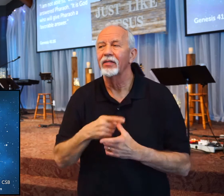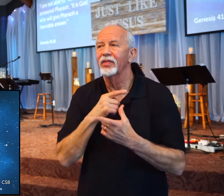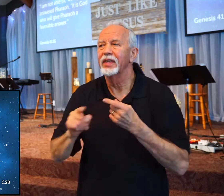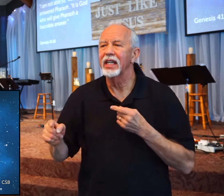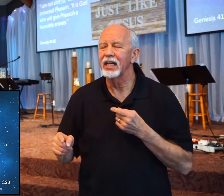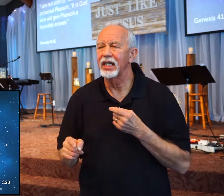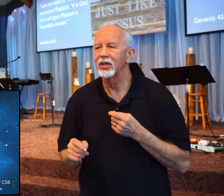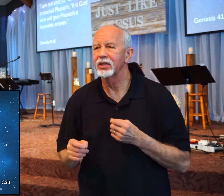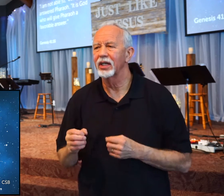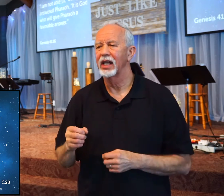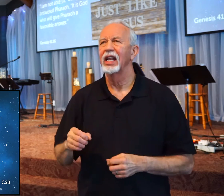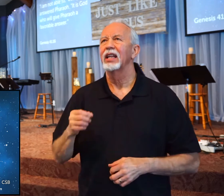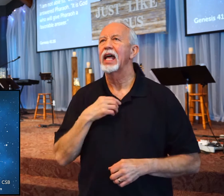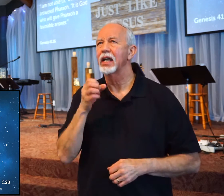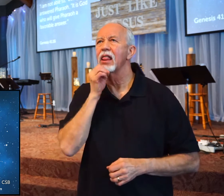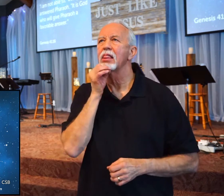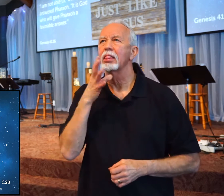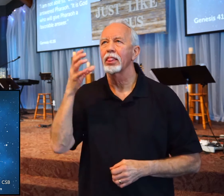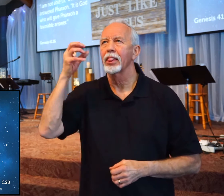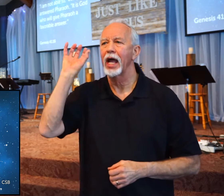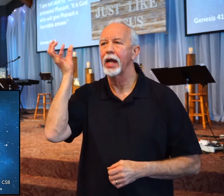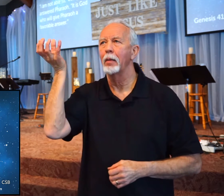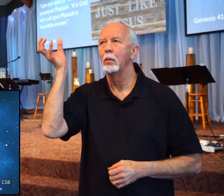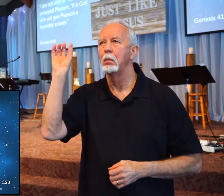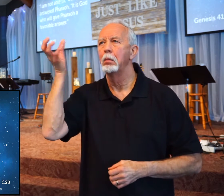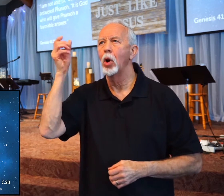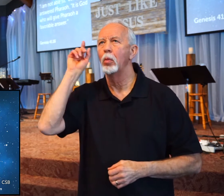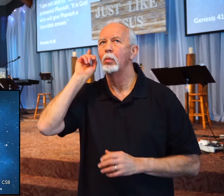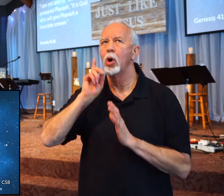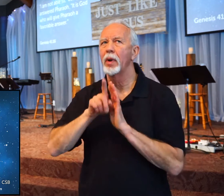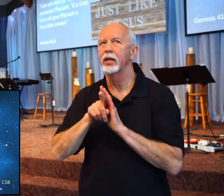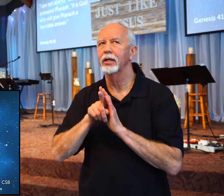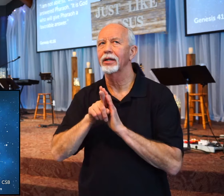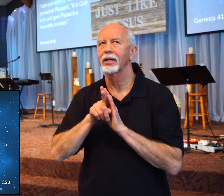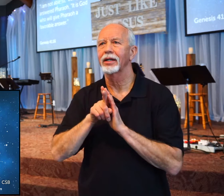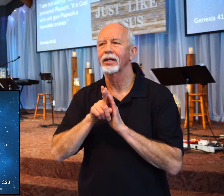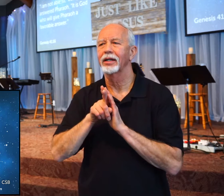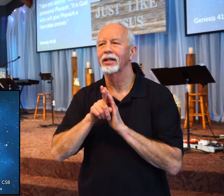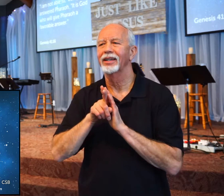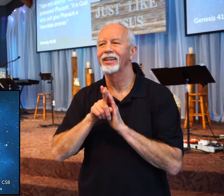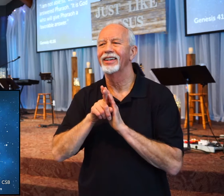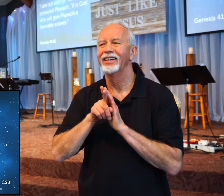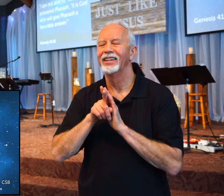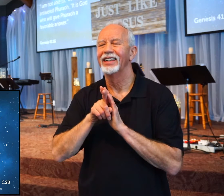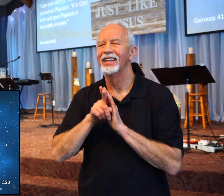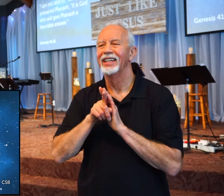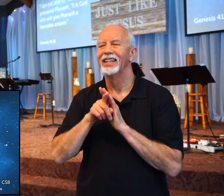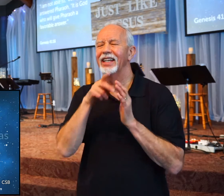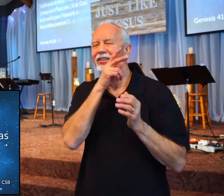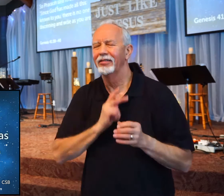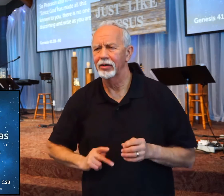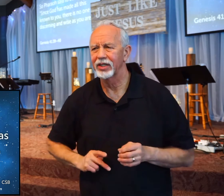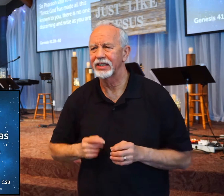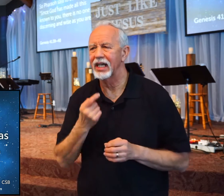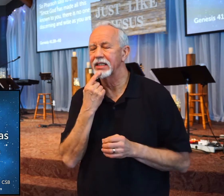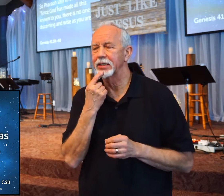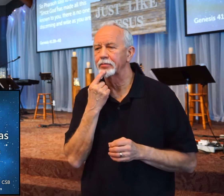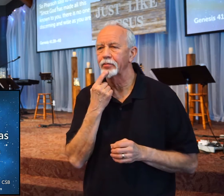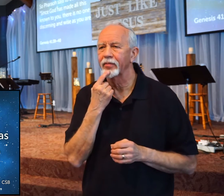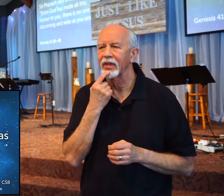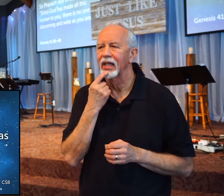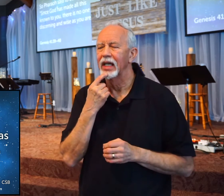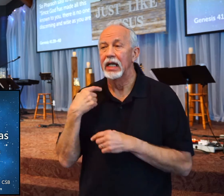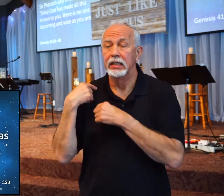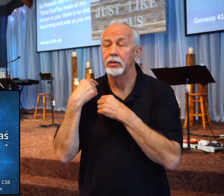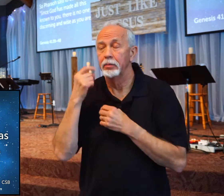a light bulb. There's a light bulb moment. And Pharaoh says in verses 39 through 40,